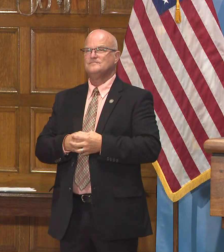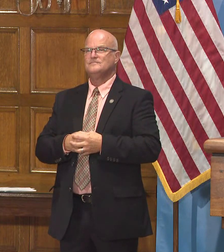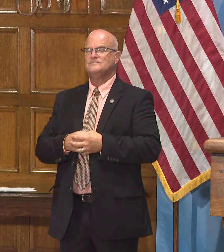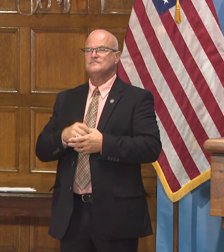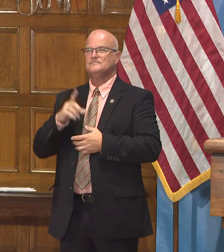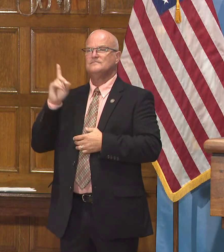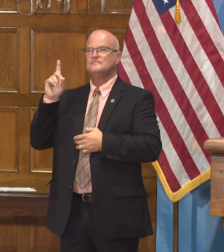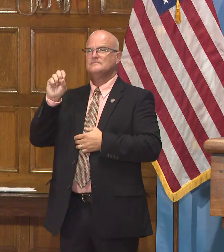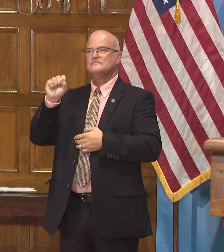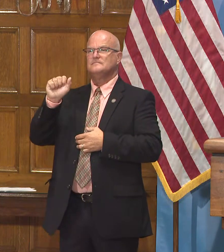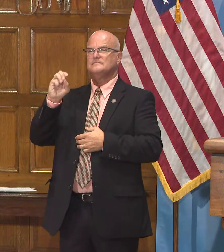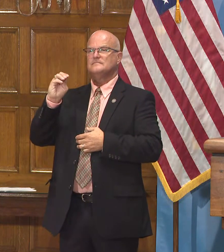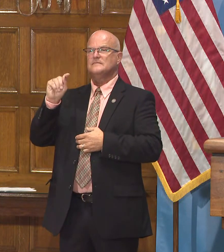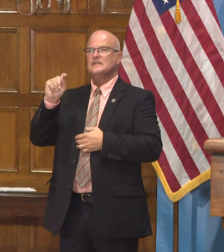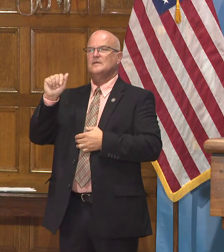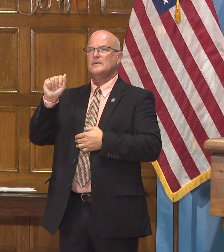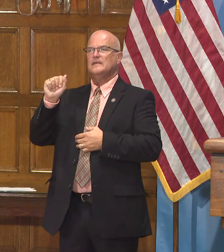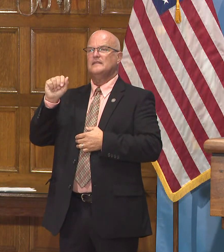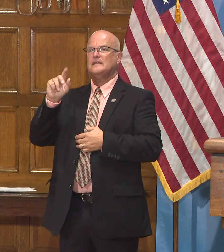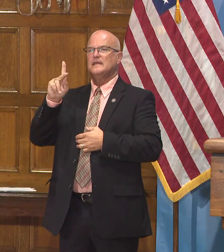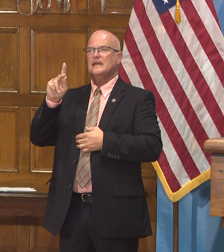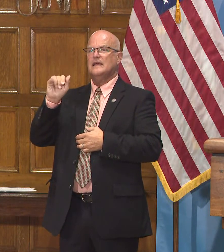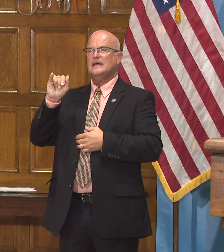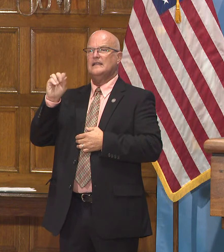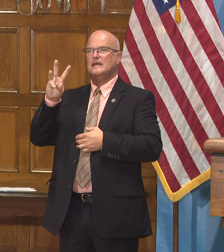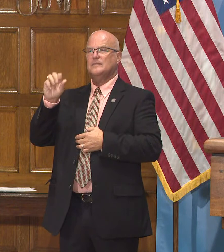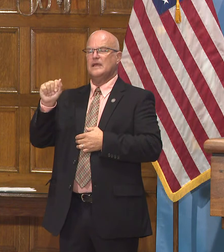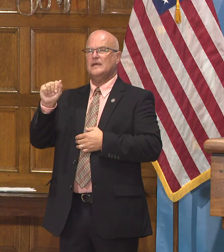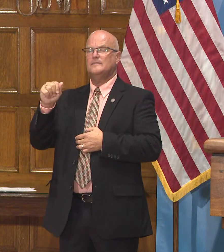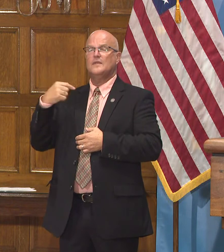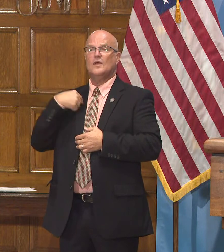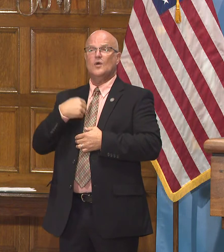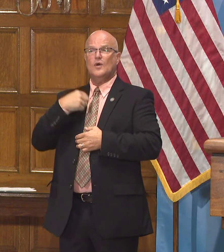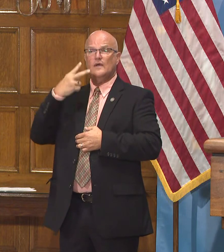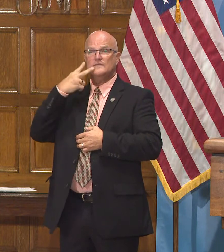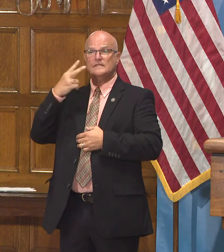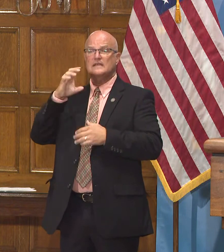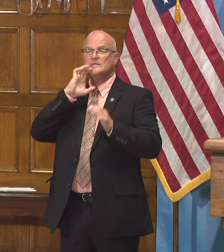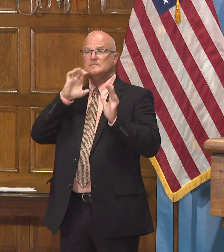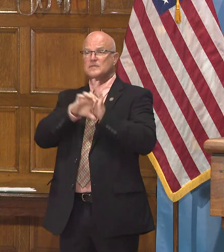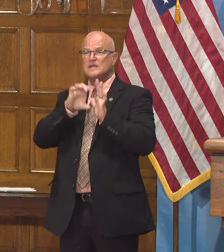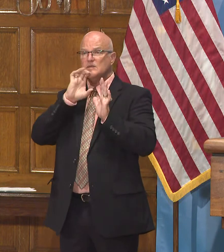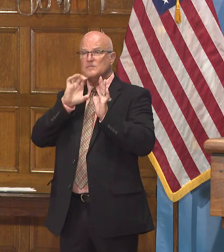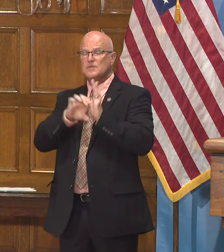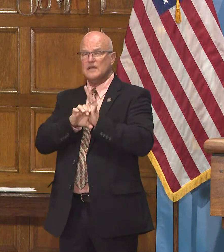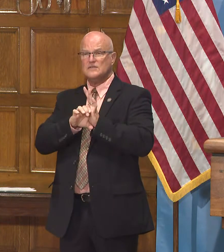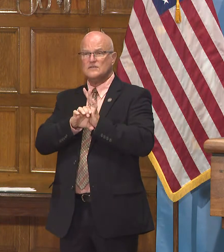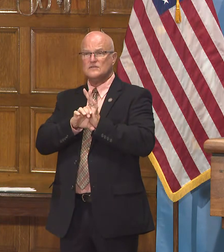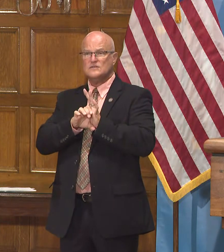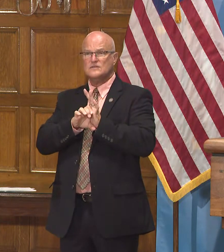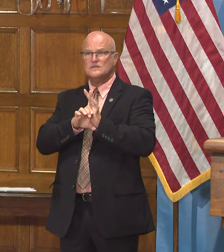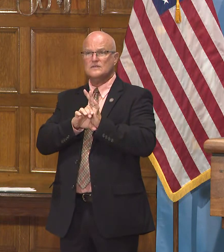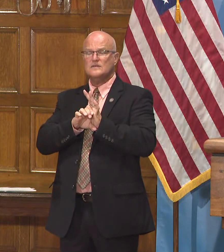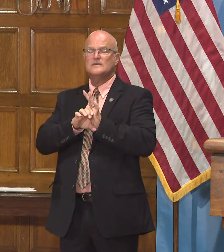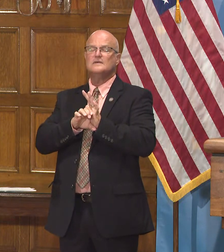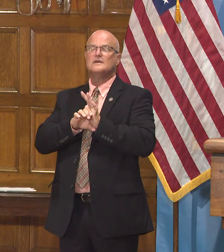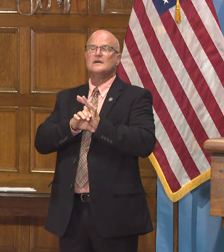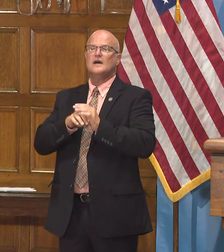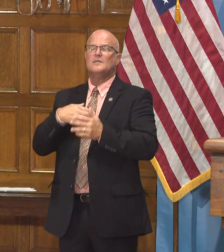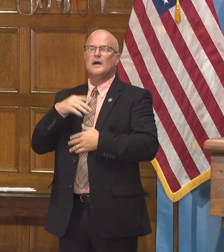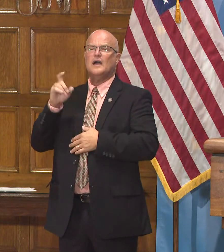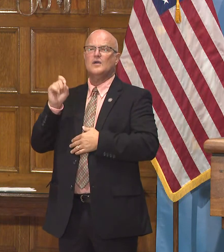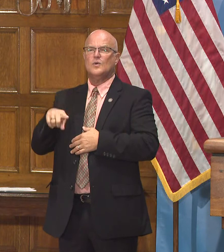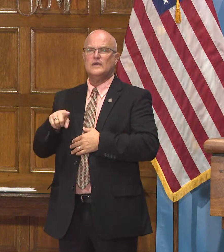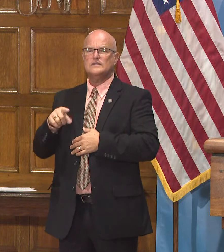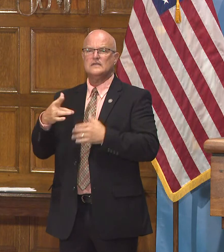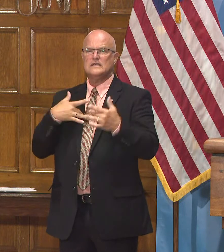Governor, this is Samantha Boyd with KNWA. We've seen videos and images of the packed Rose-Rock Stadium this weekend and people storming the field. My question is,